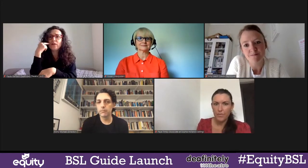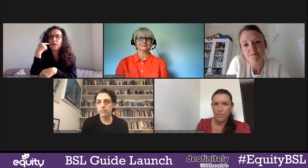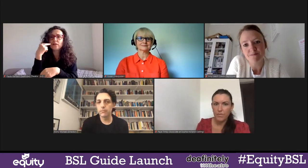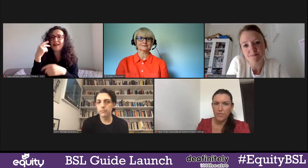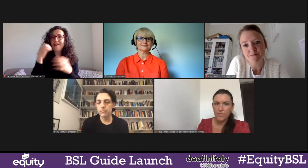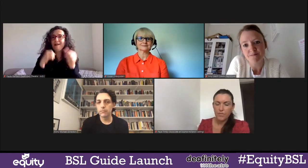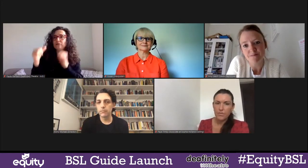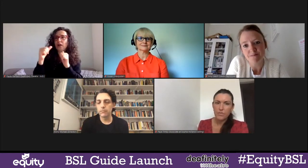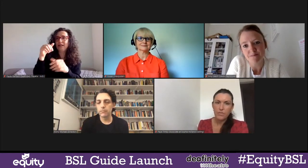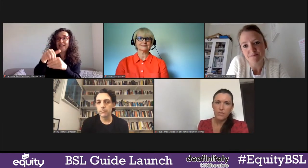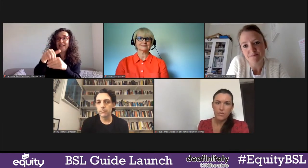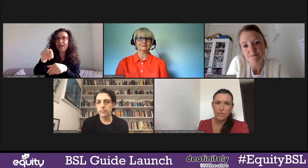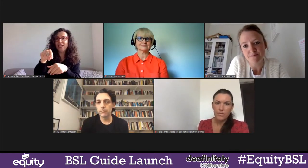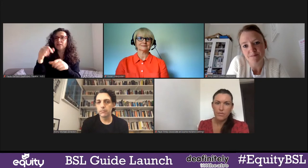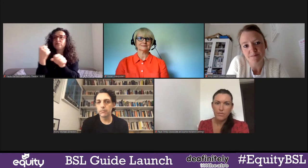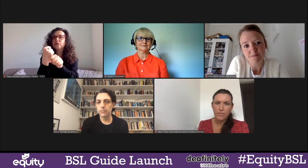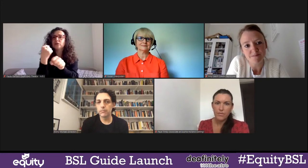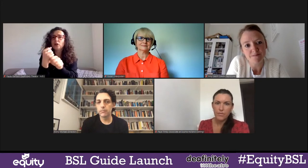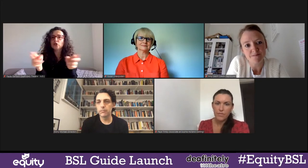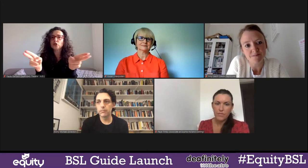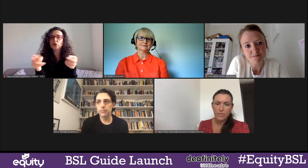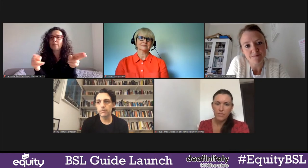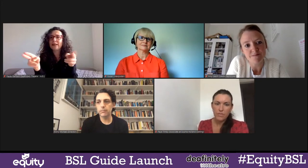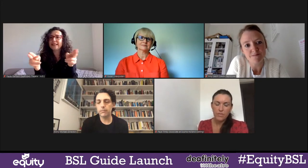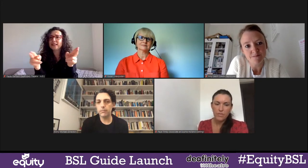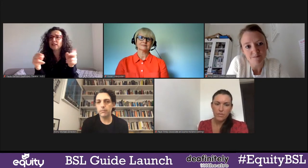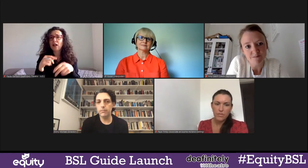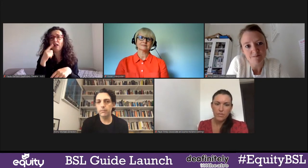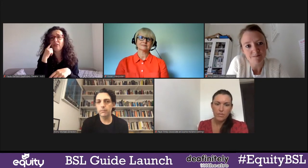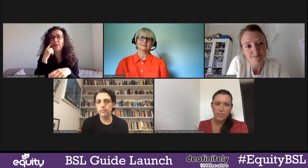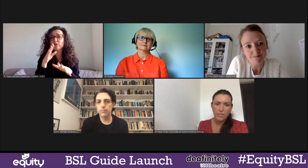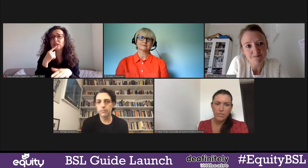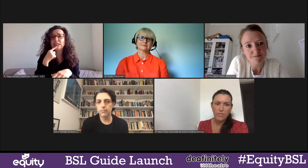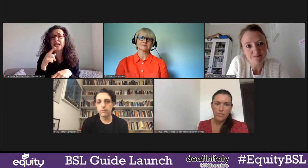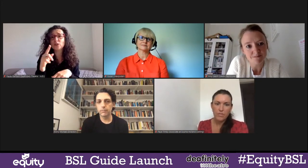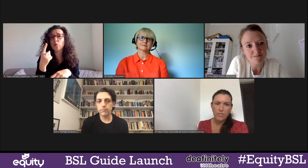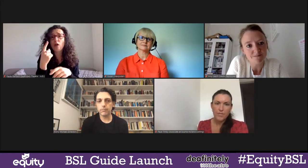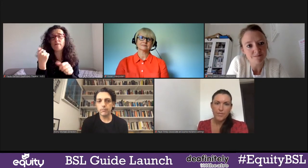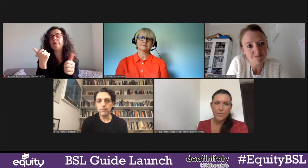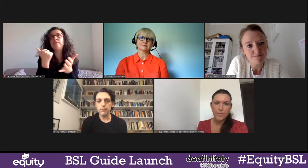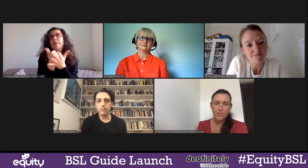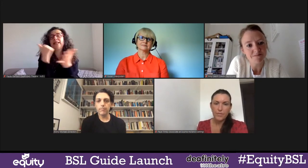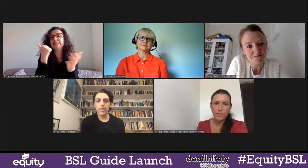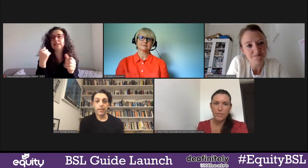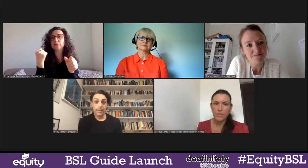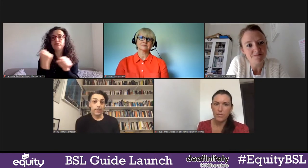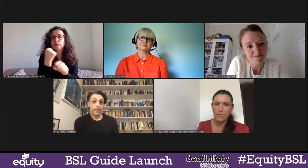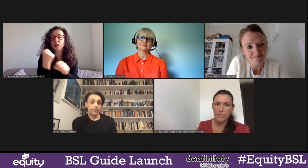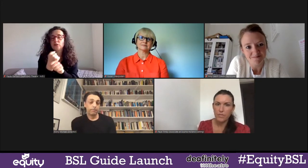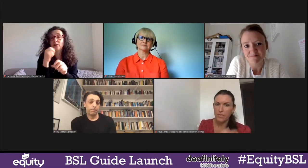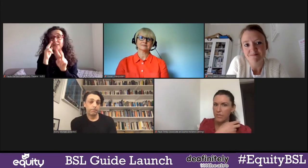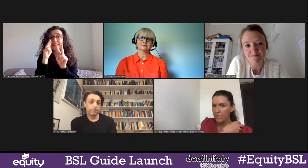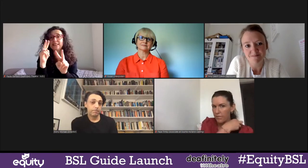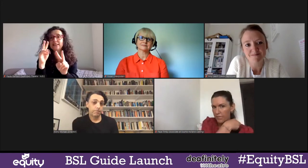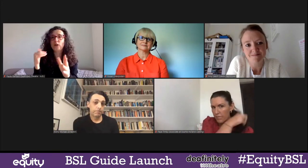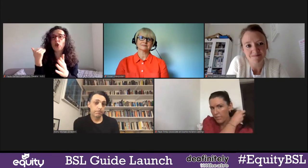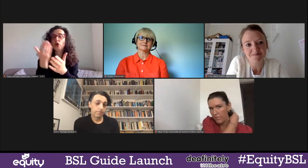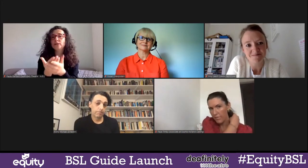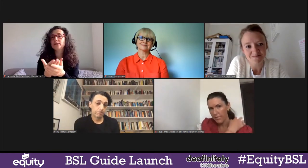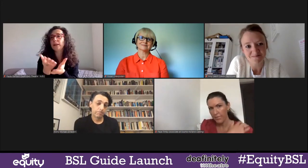also working with deaf actors in Tommy, if you wouldn't mind sharing? And I have to say, it's one of the most amazing productions that I've seen